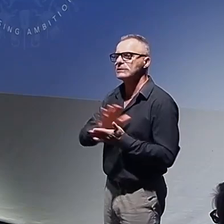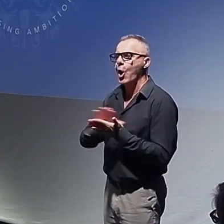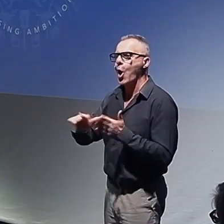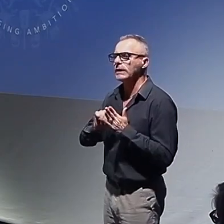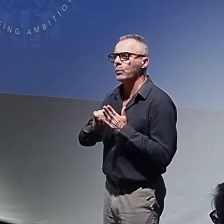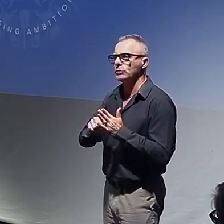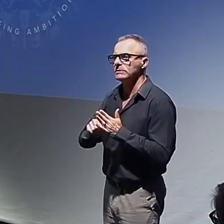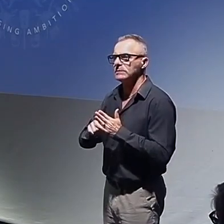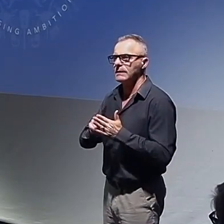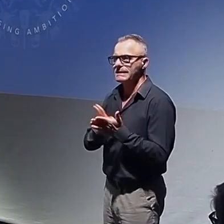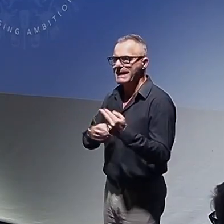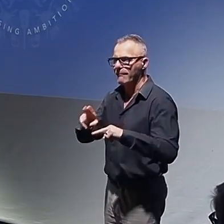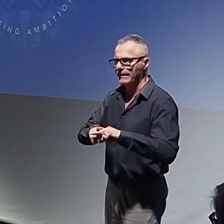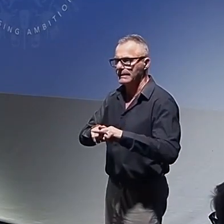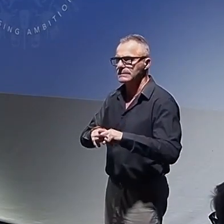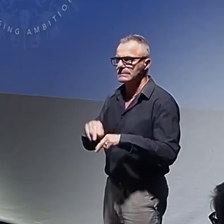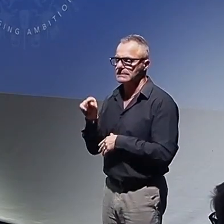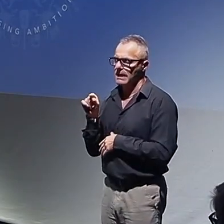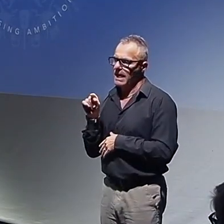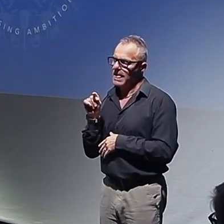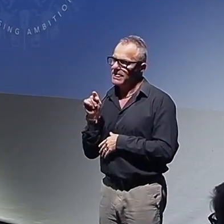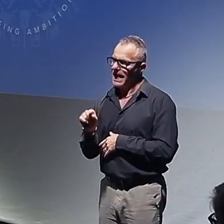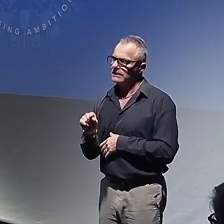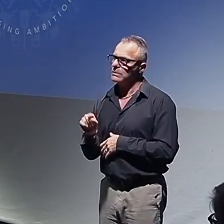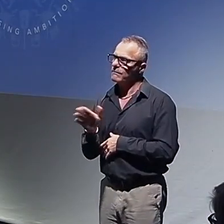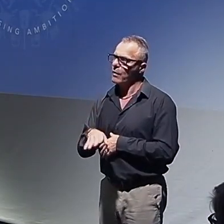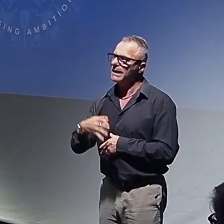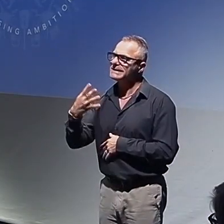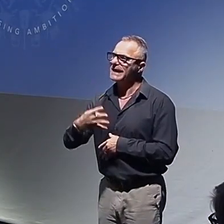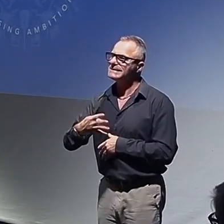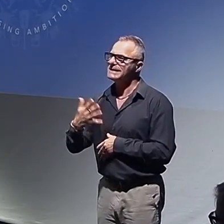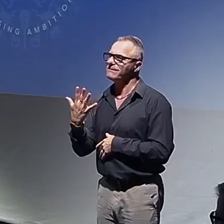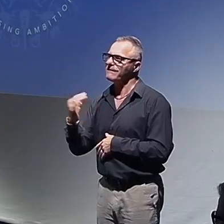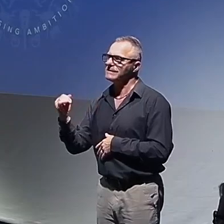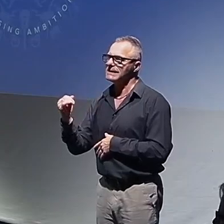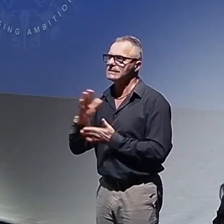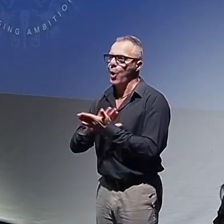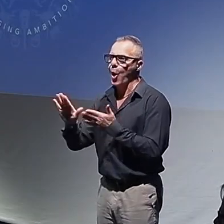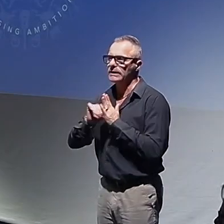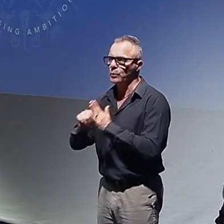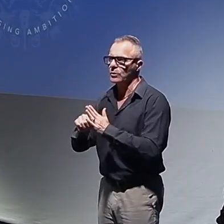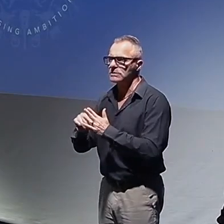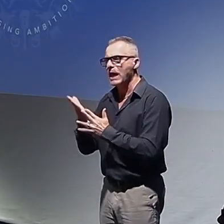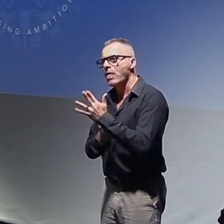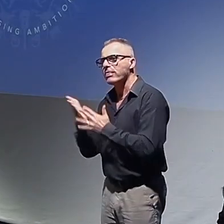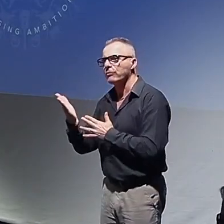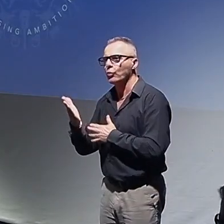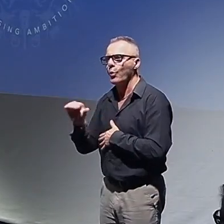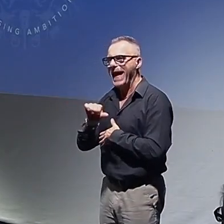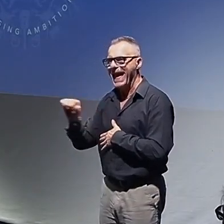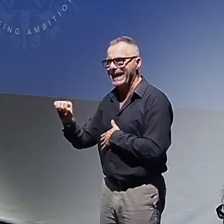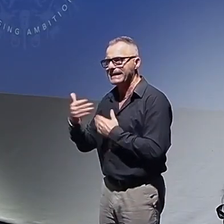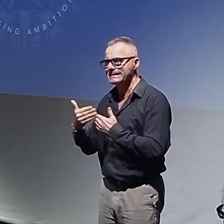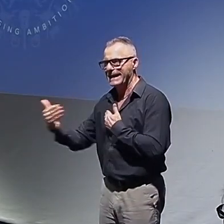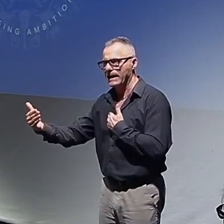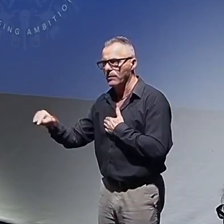couple of years ago, the closeted nature of 1950s Hollywood, and right the way through the AIDS era onwards.